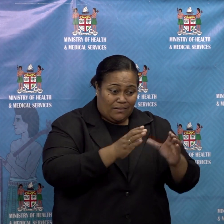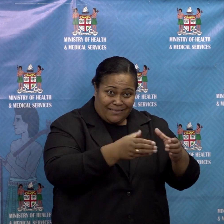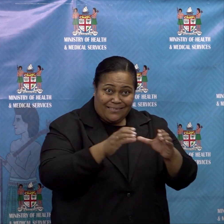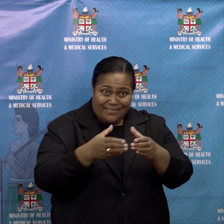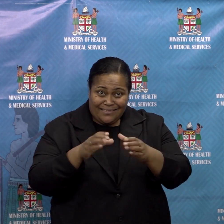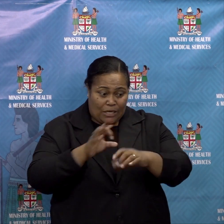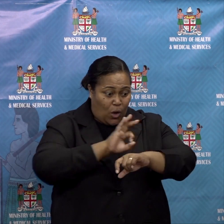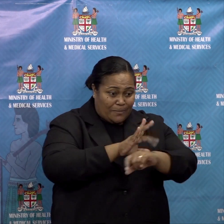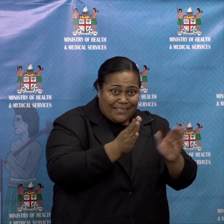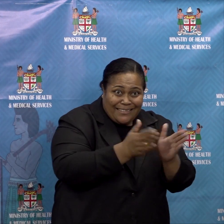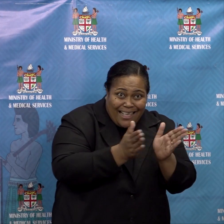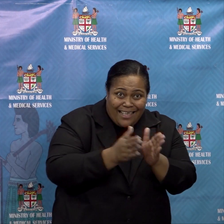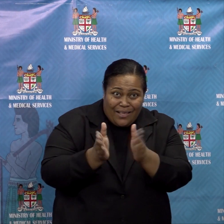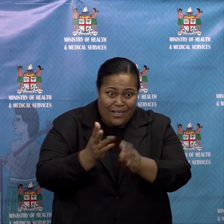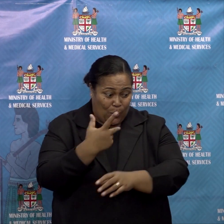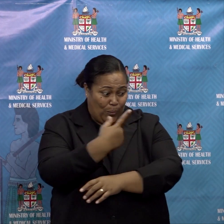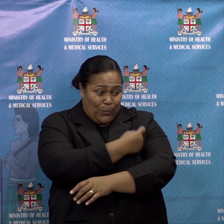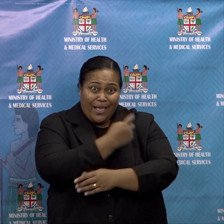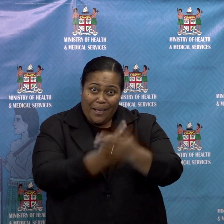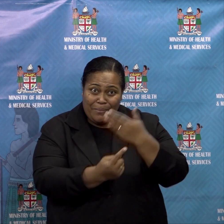screening clinics saw a total of